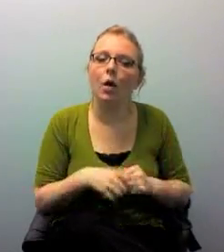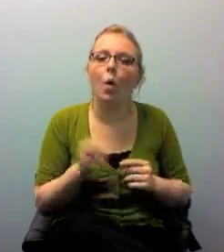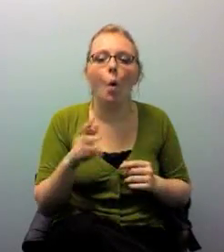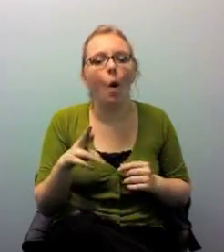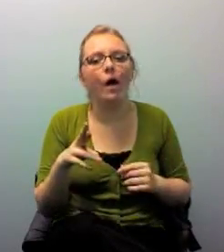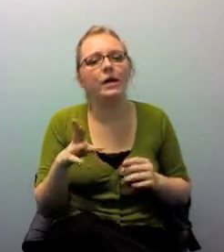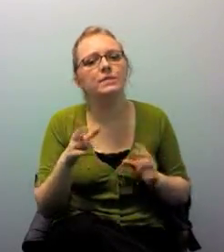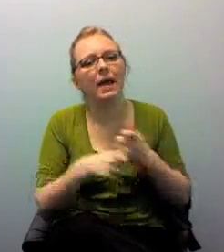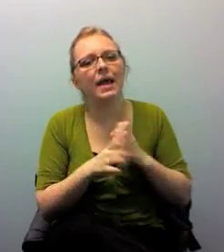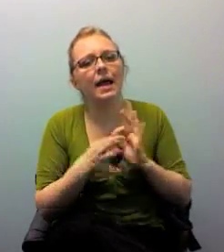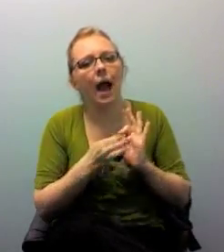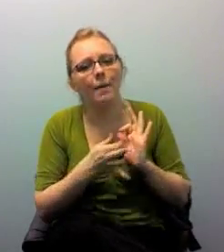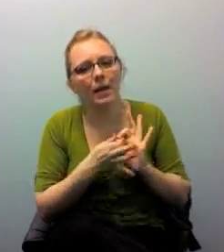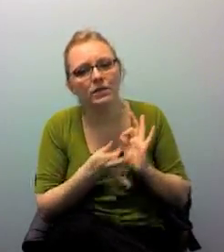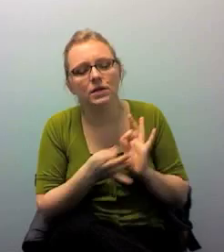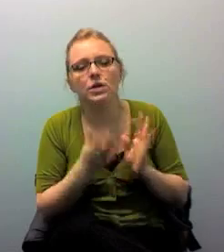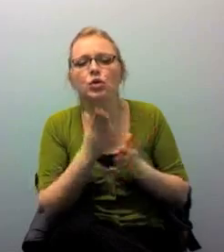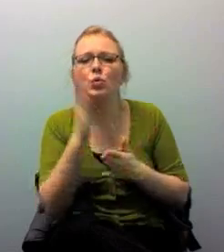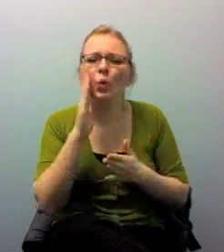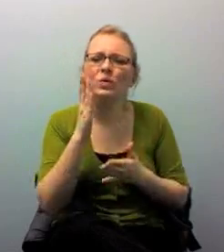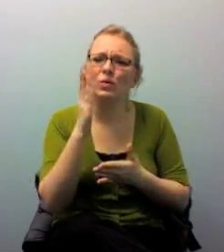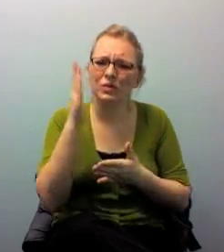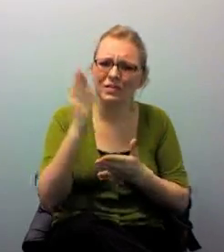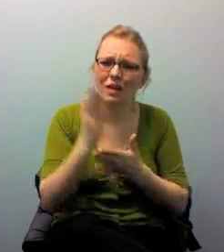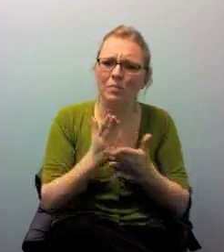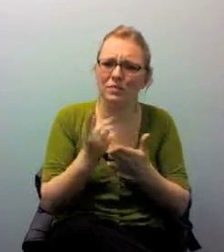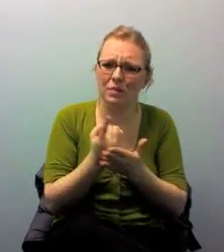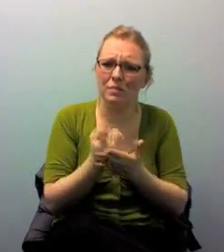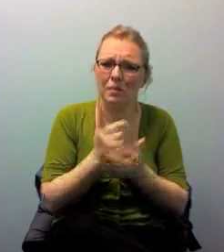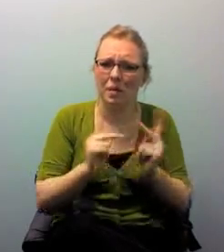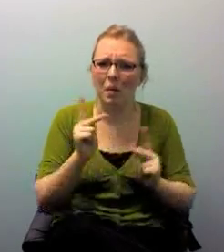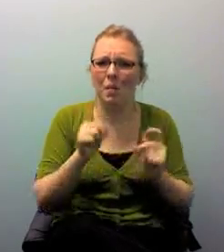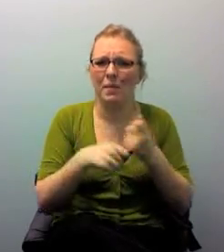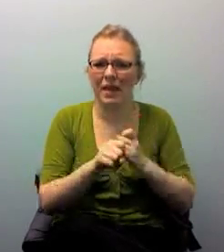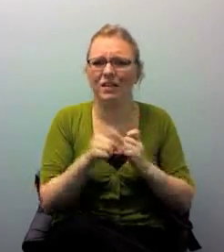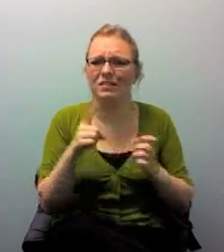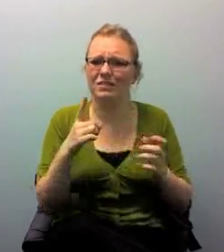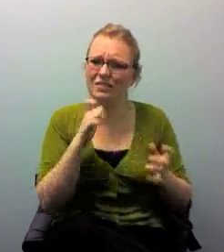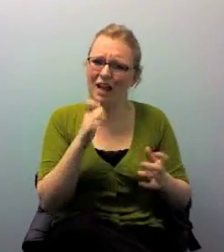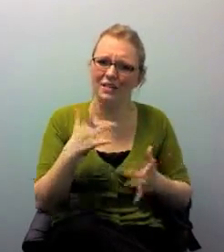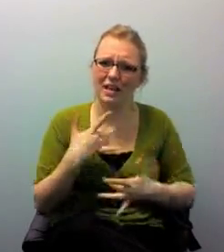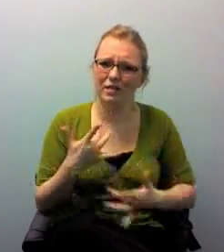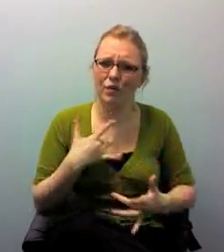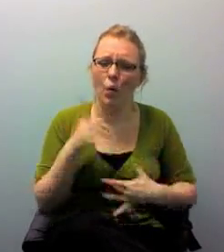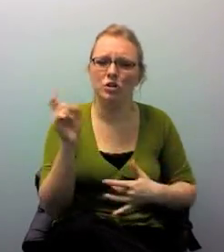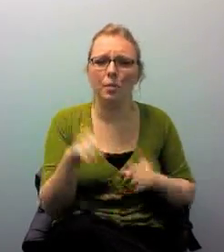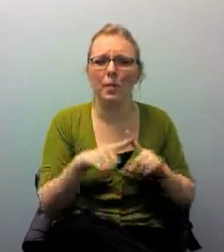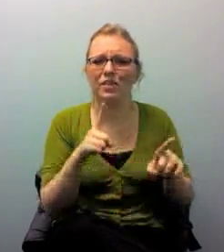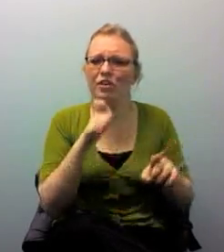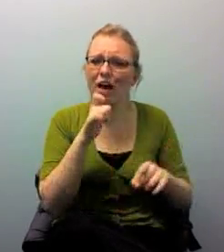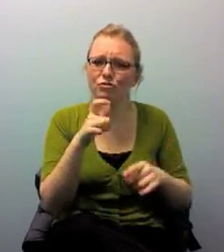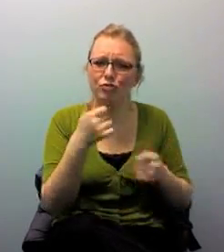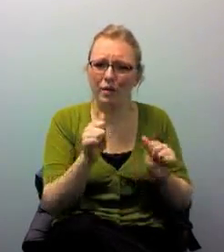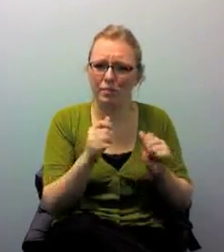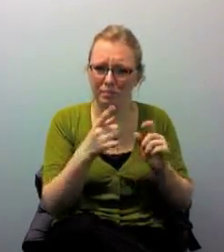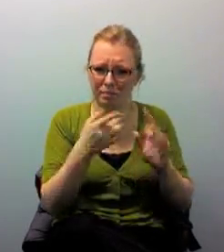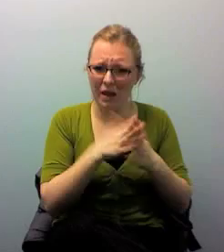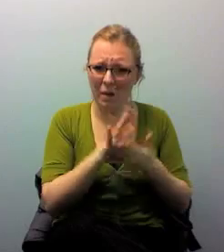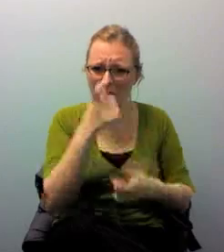sometimes people ask insensitive questions about the black community, but they aren't always being mean about it. They just are